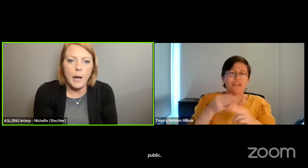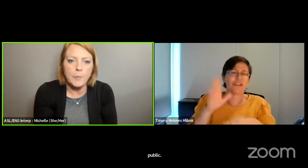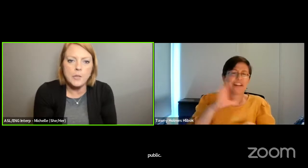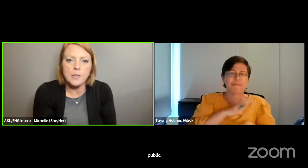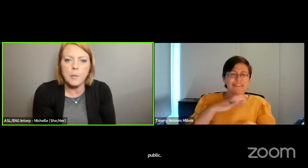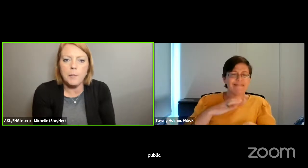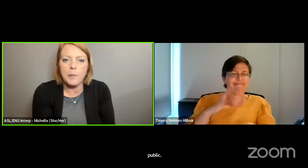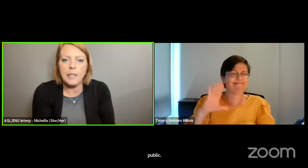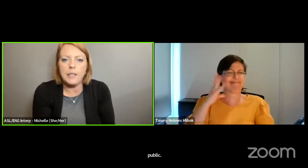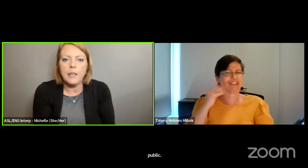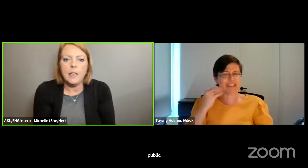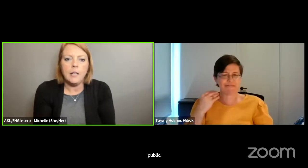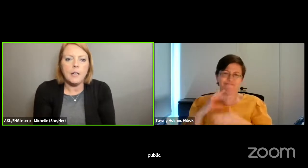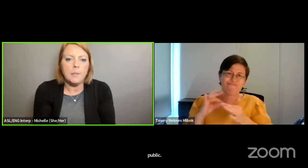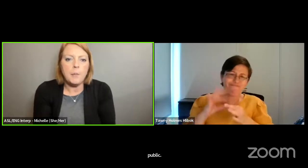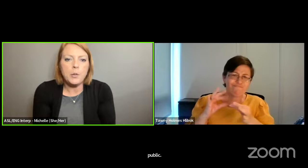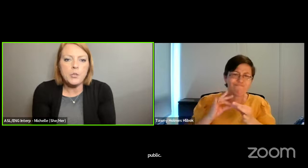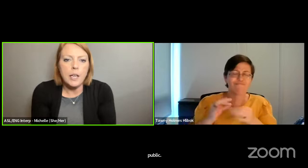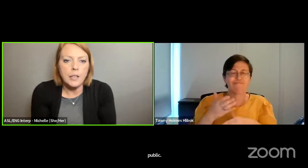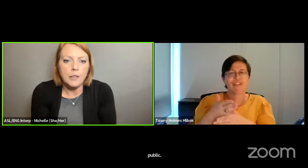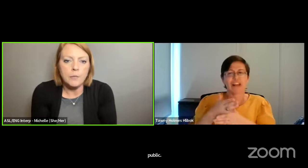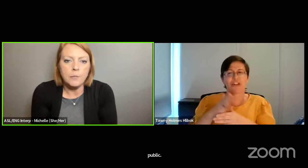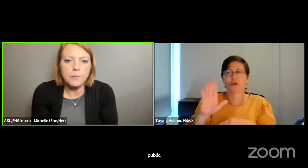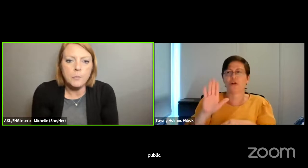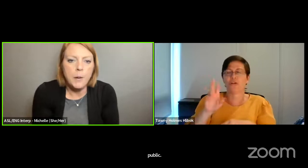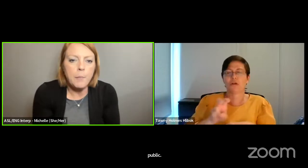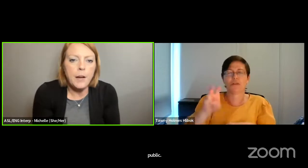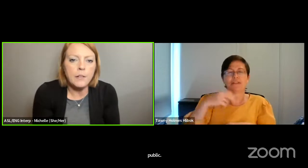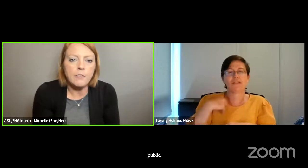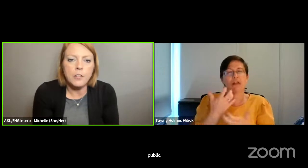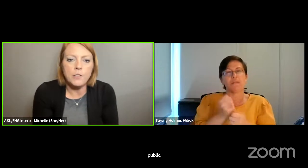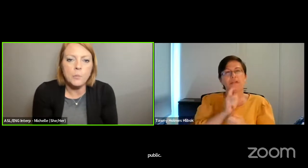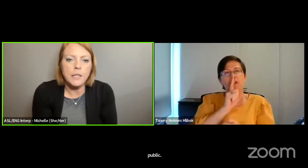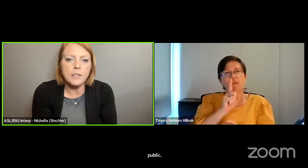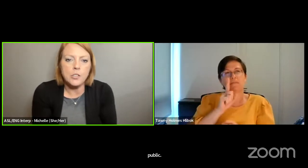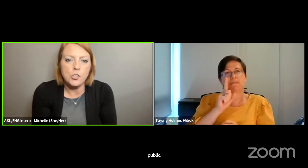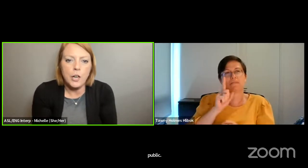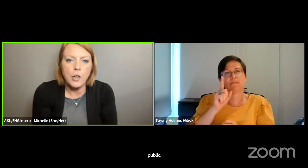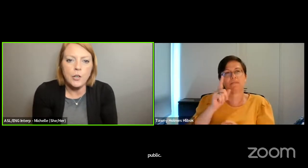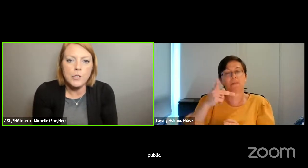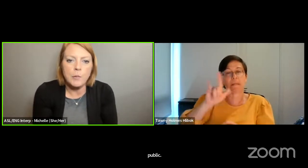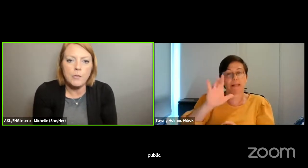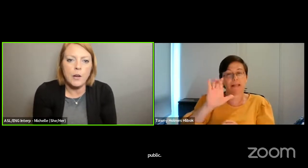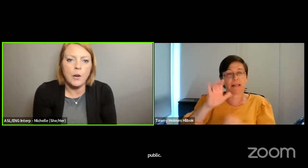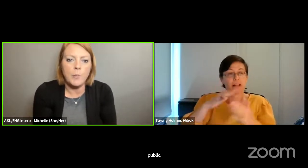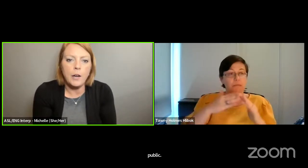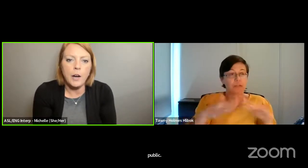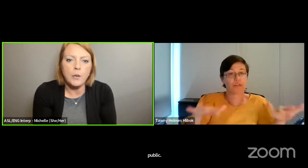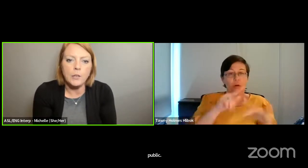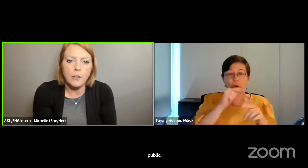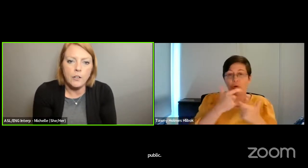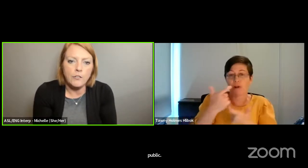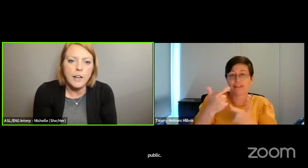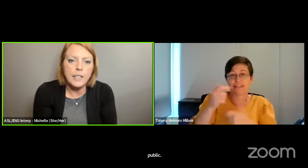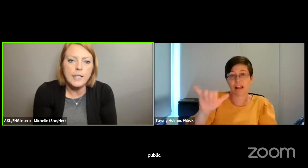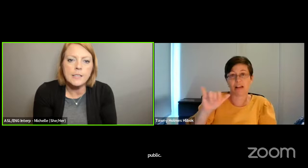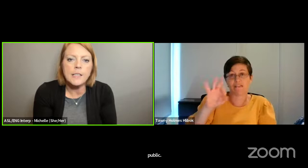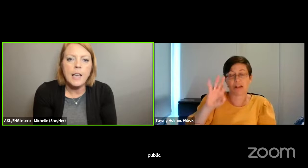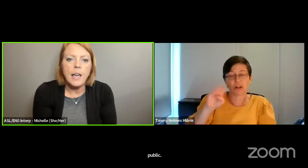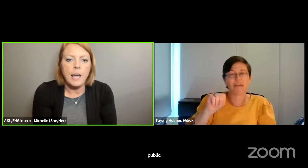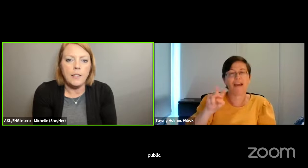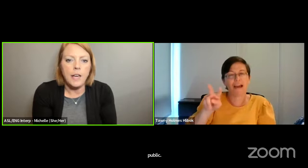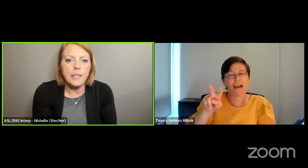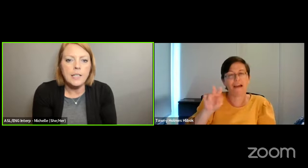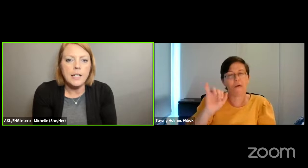and perhaps subcommittee members can pop on for a few minutes to share some of their background and their